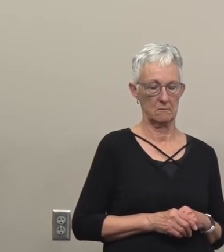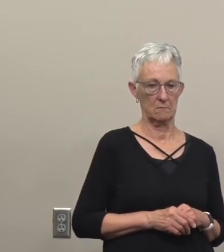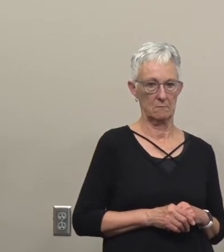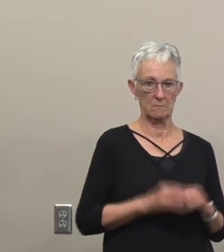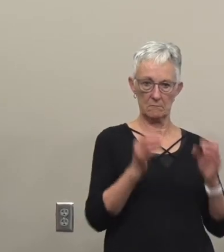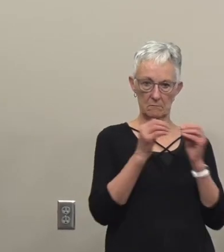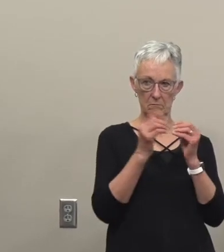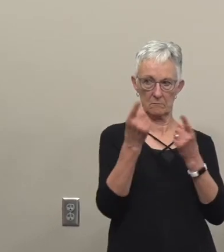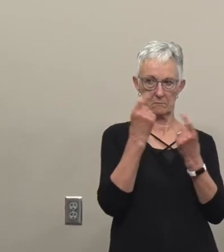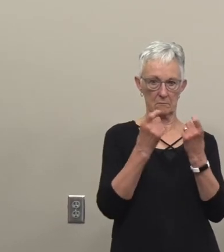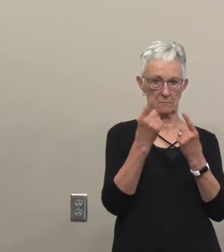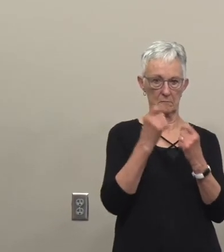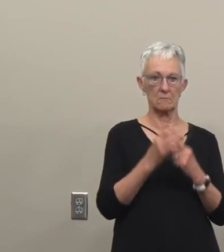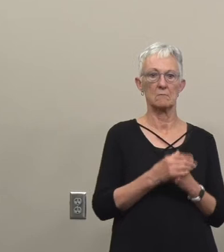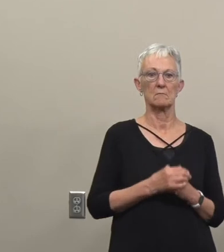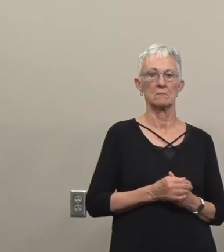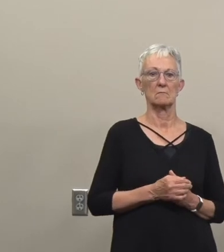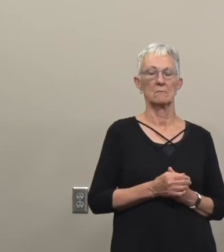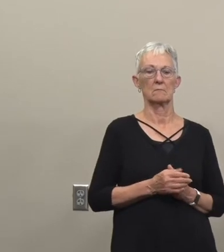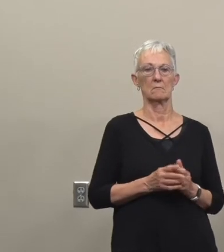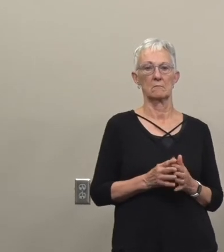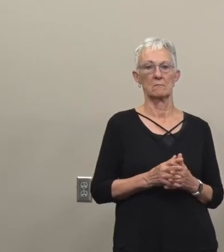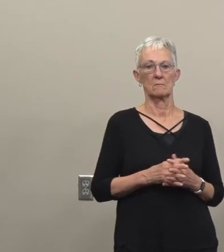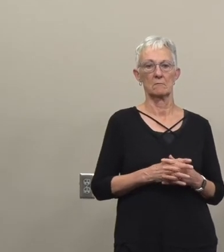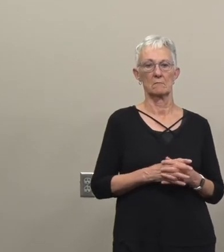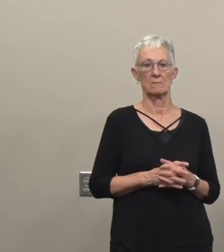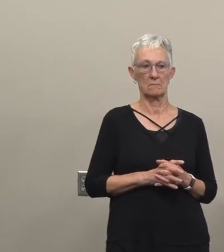Any other questions?